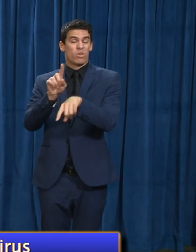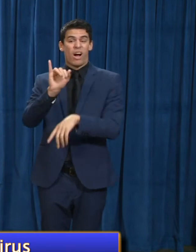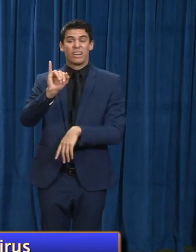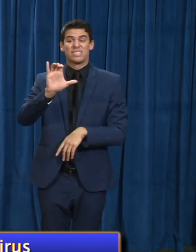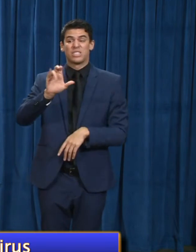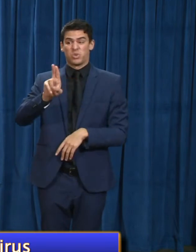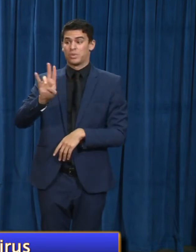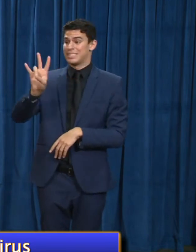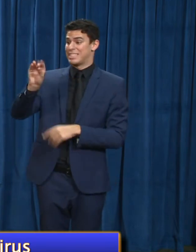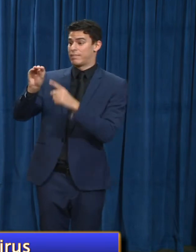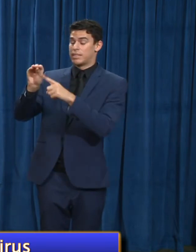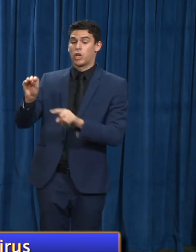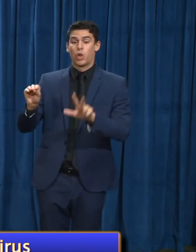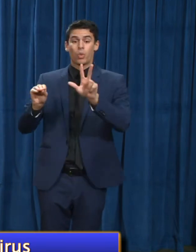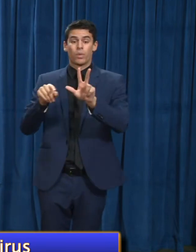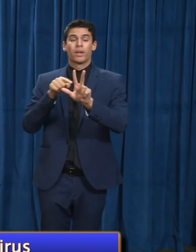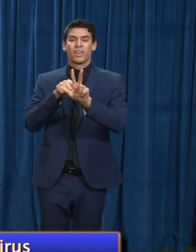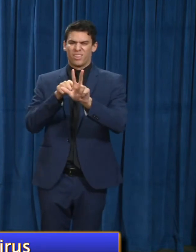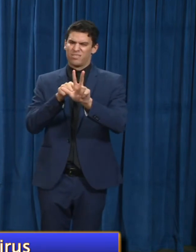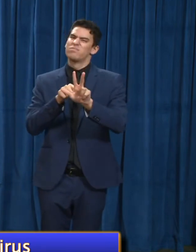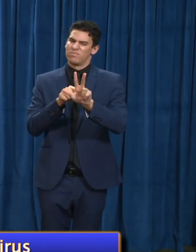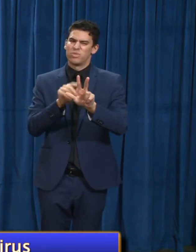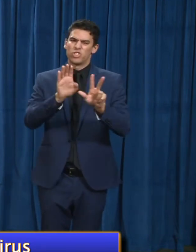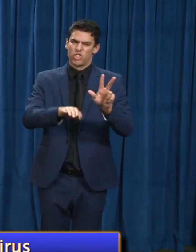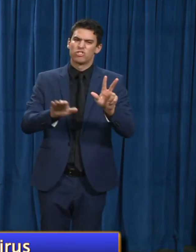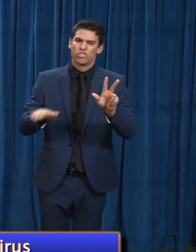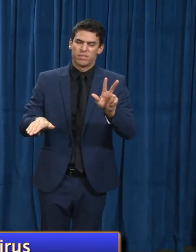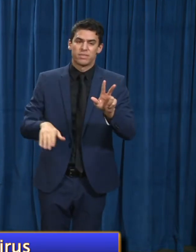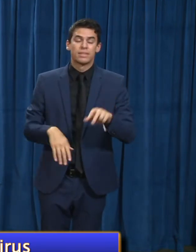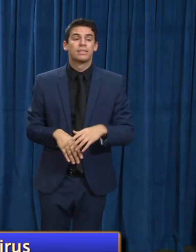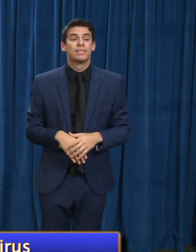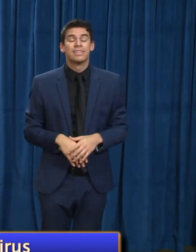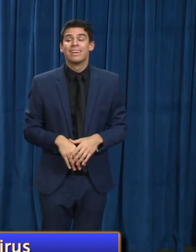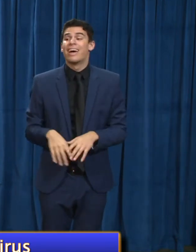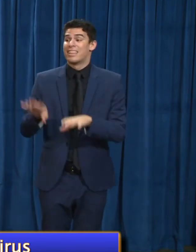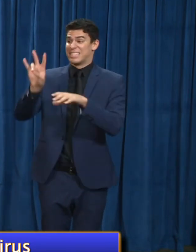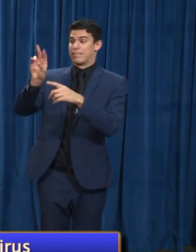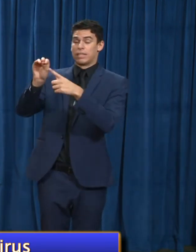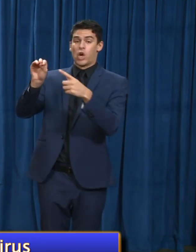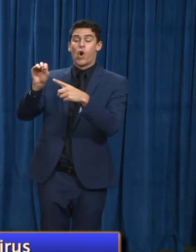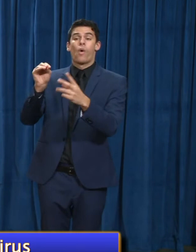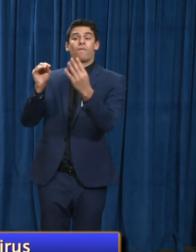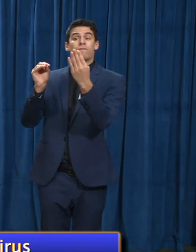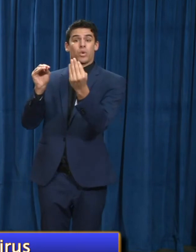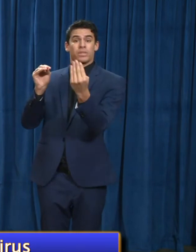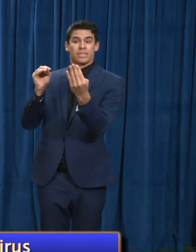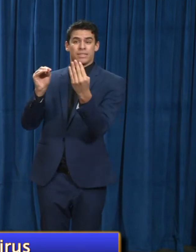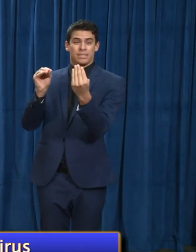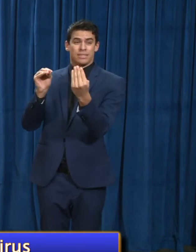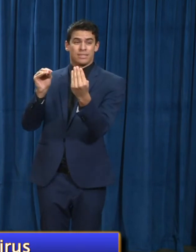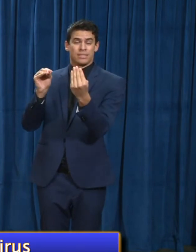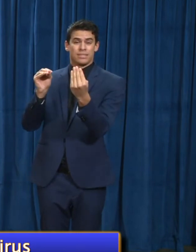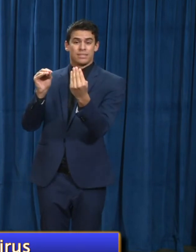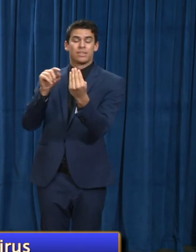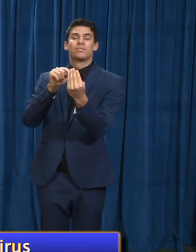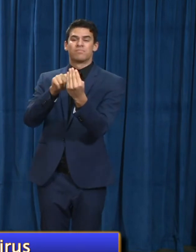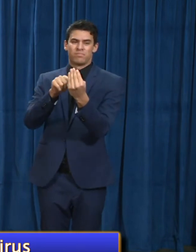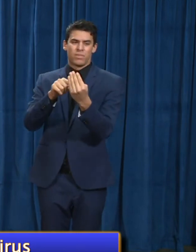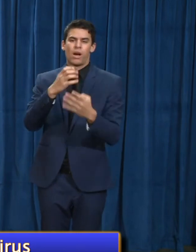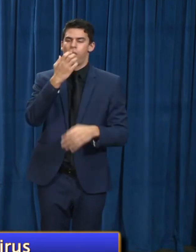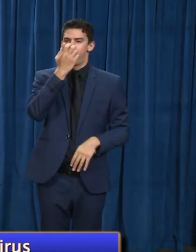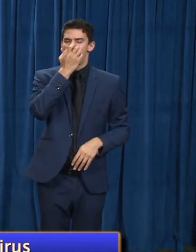those were pediatrics. And 14 individuals yesterday were on